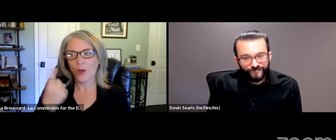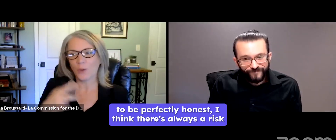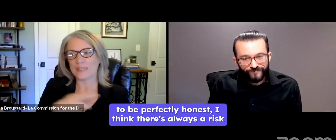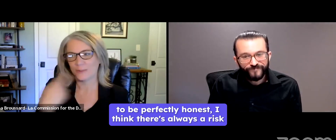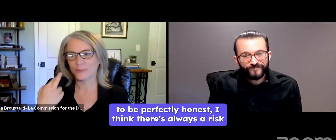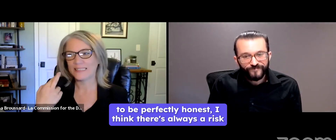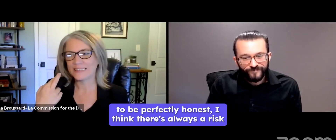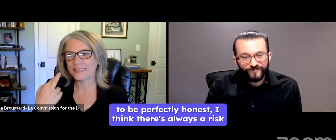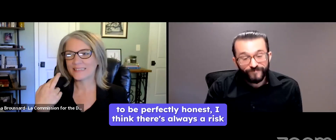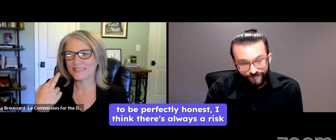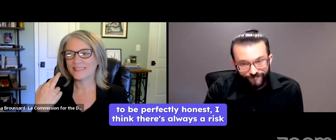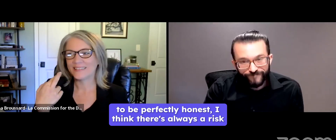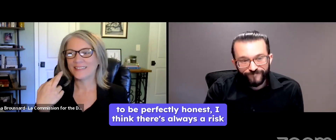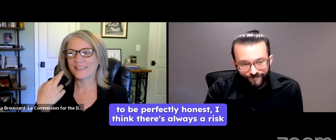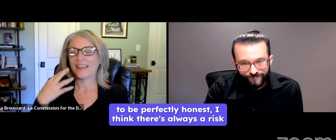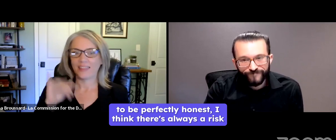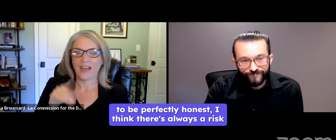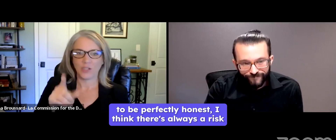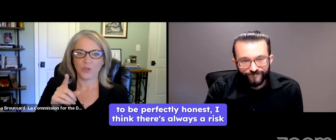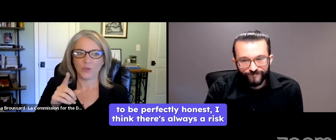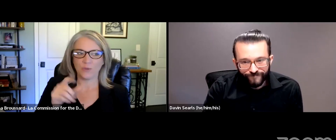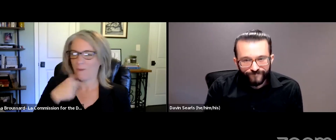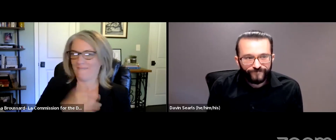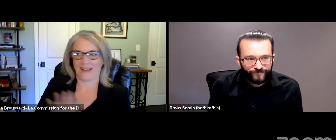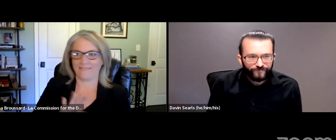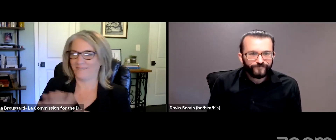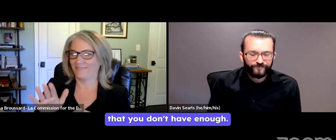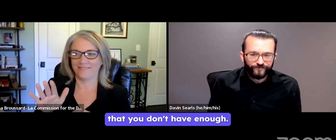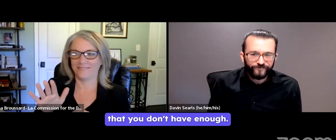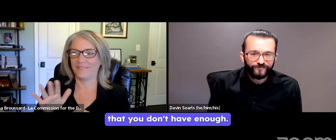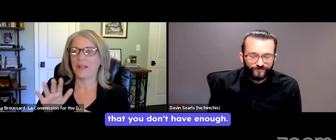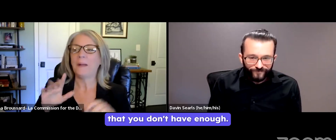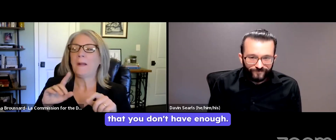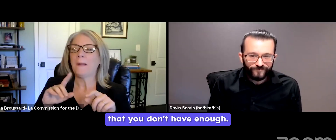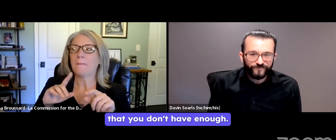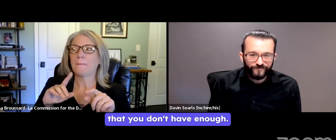To be perfectly honest, I think there's always a risk that you don't have enough.